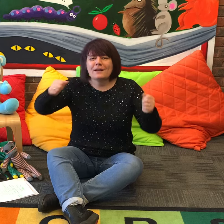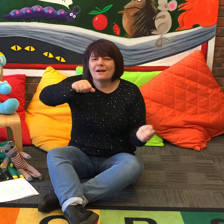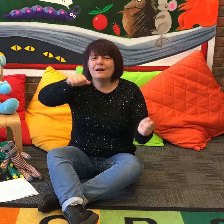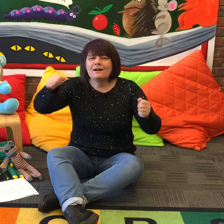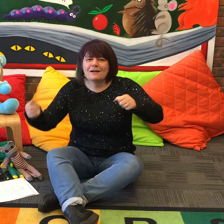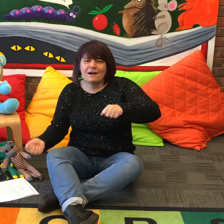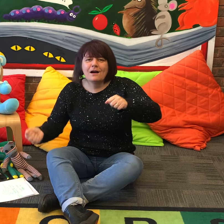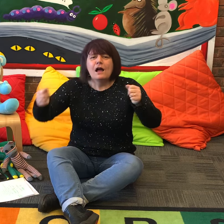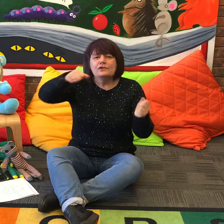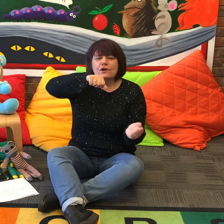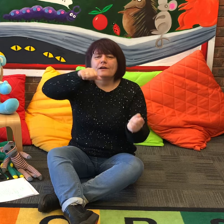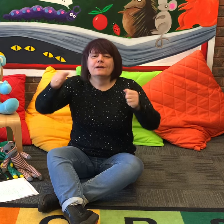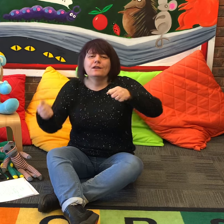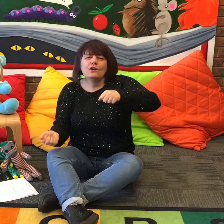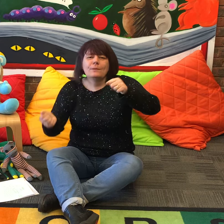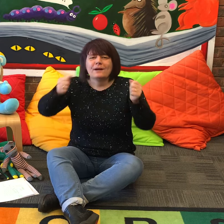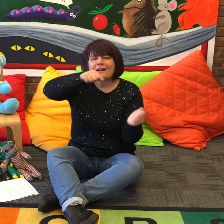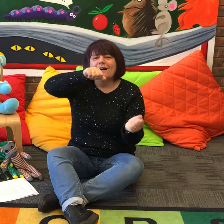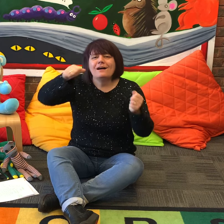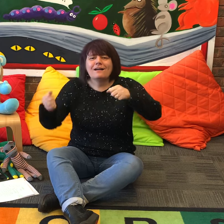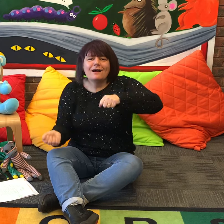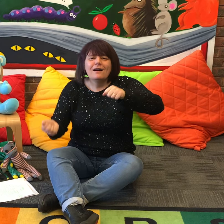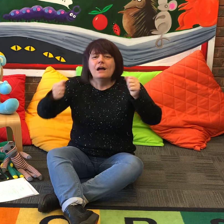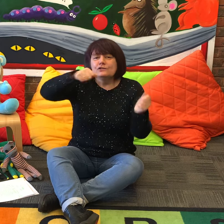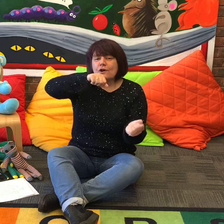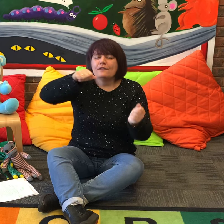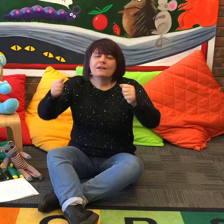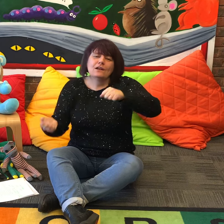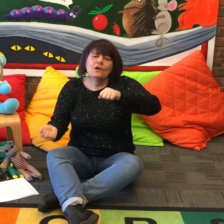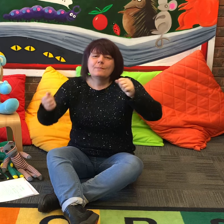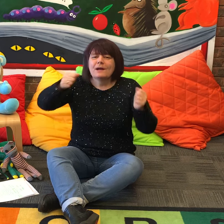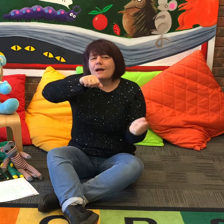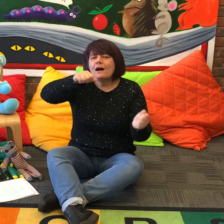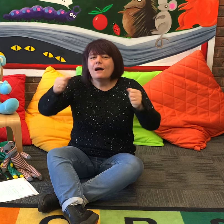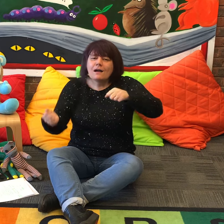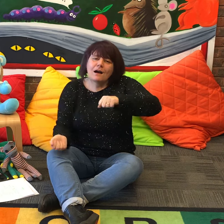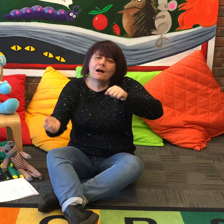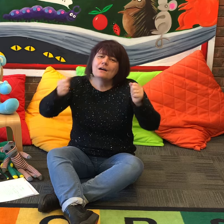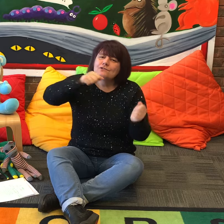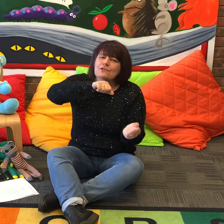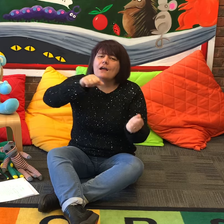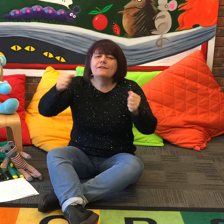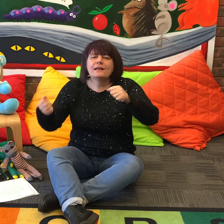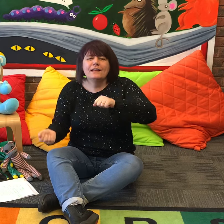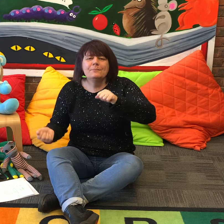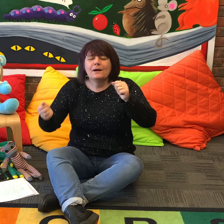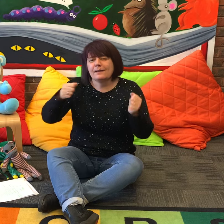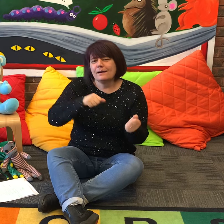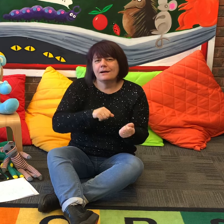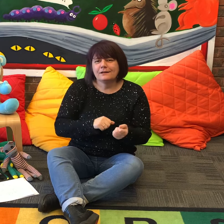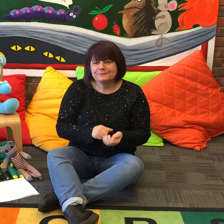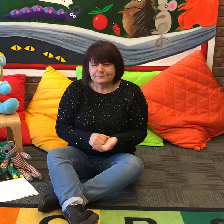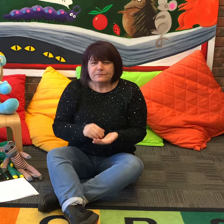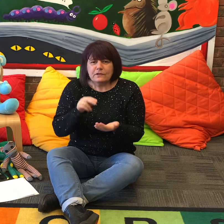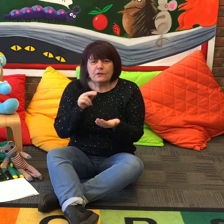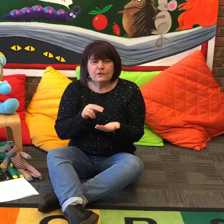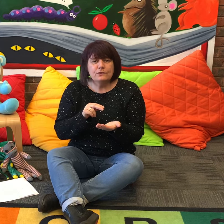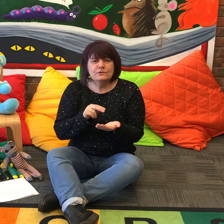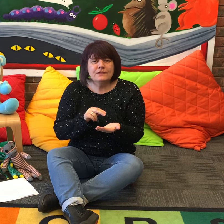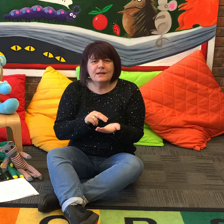car, car. Driving along in my car, car. Driving along in my car, car. Driving in my car. The hooter, it